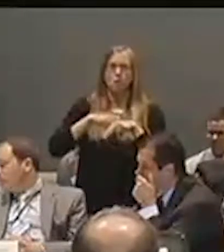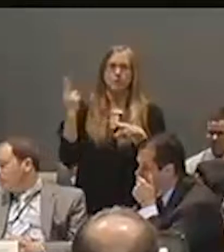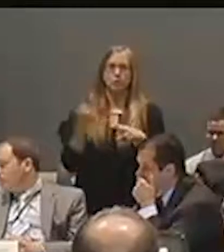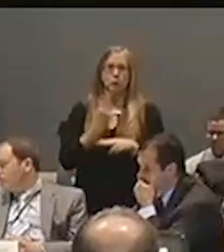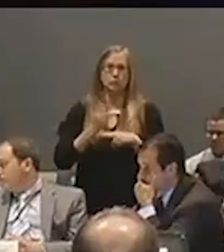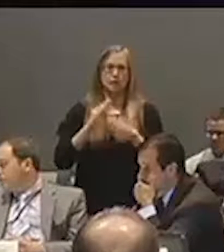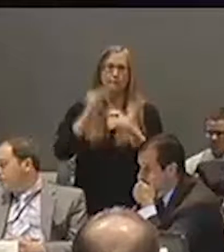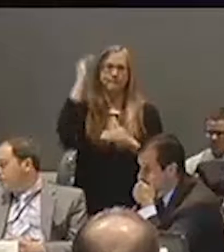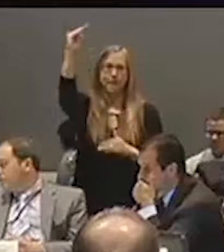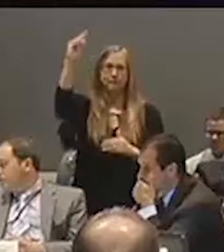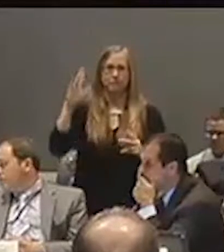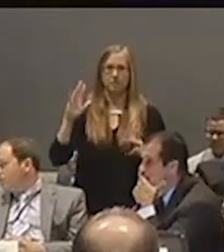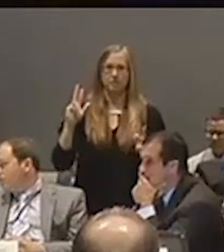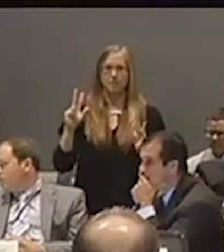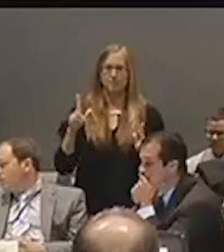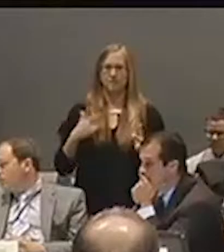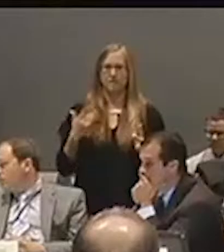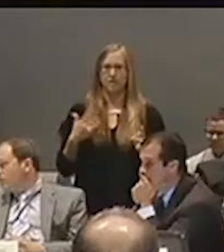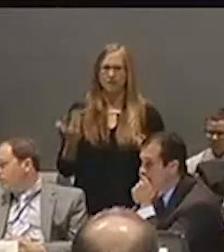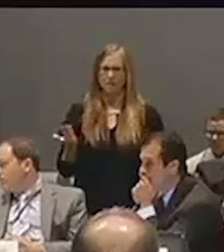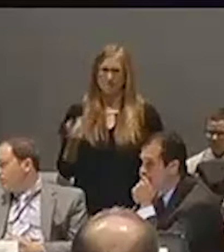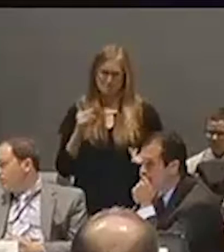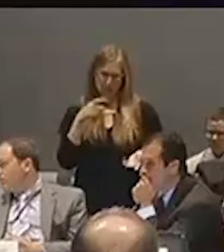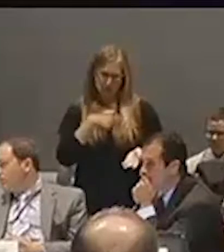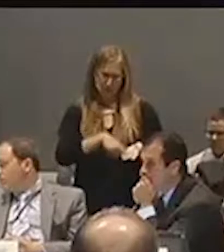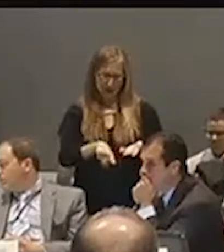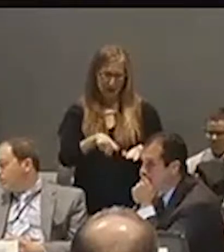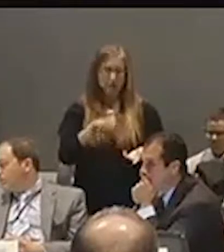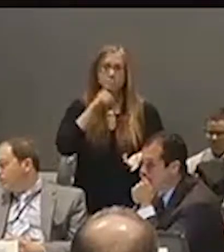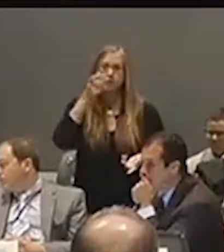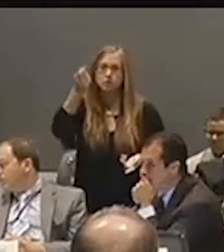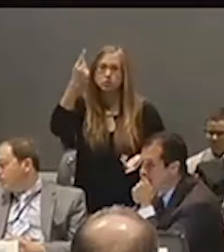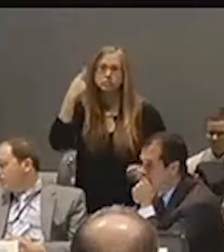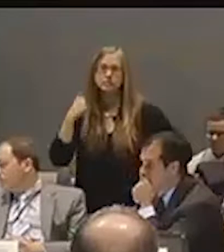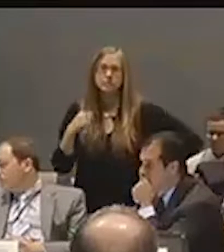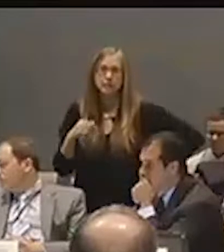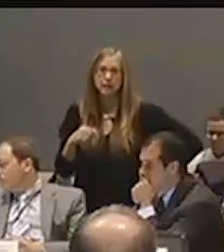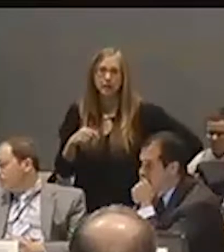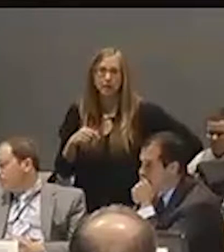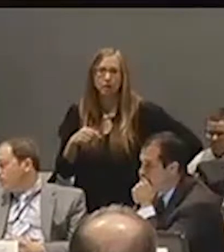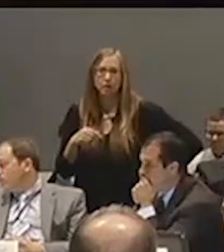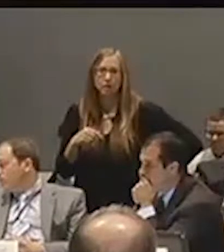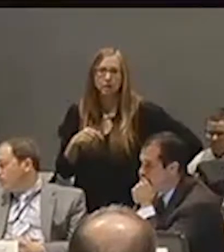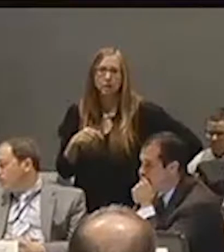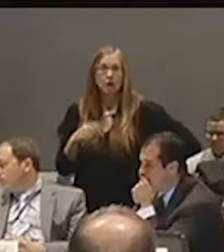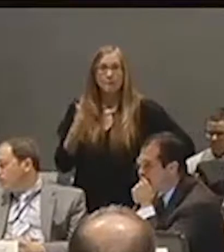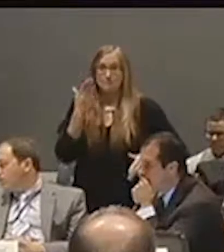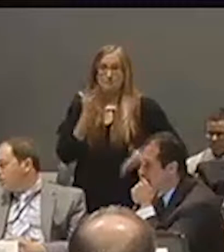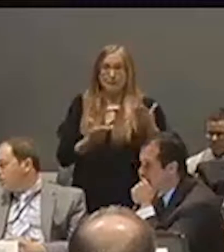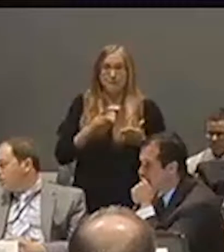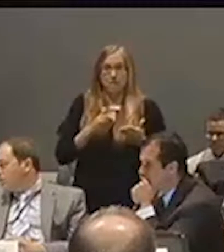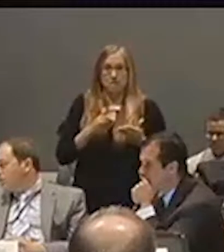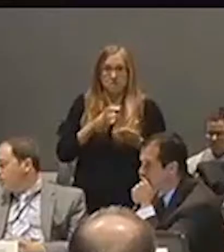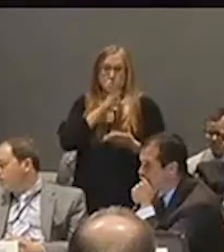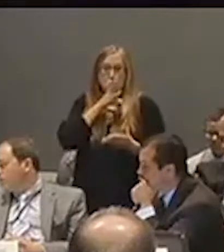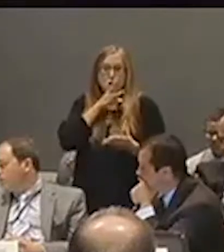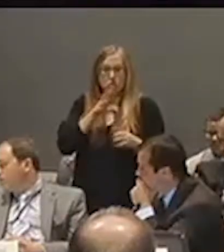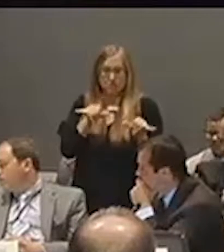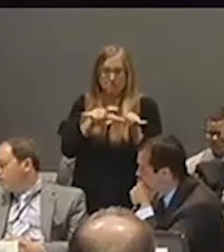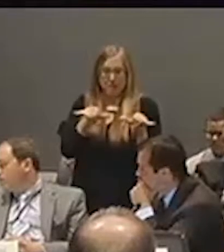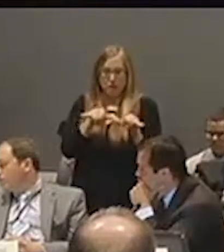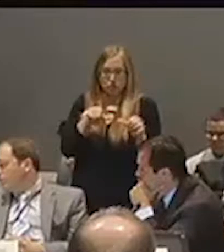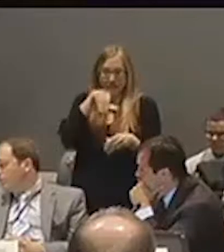And people feel that they have to pay for it because they don't understand that it could be a meter fault. And I feel